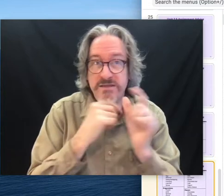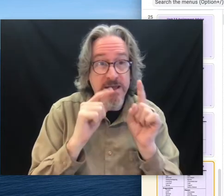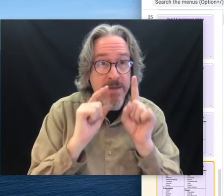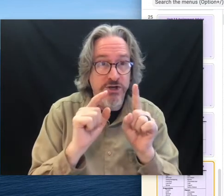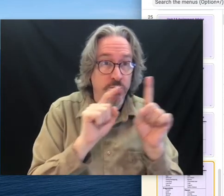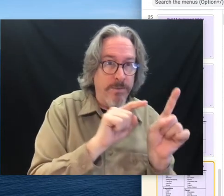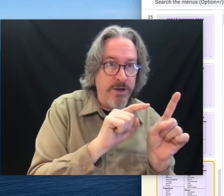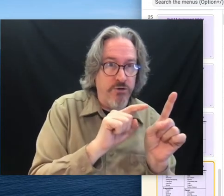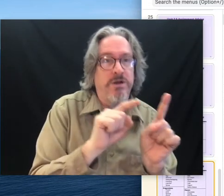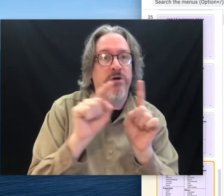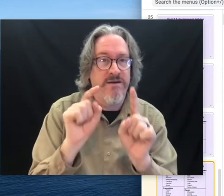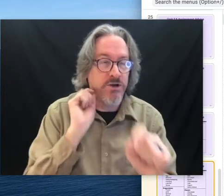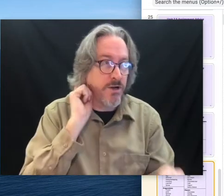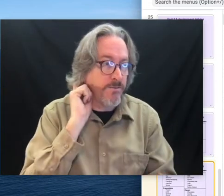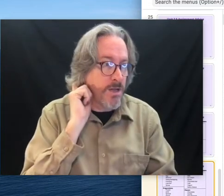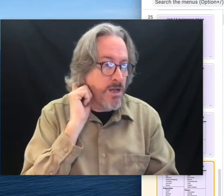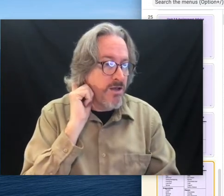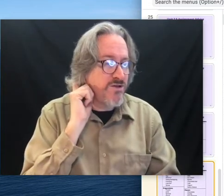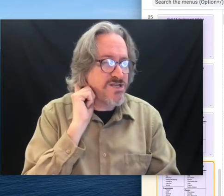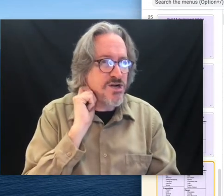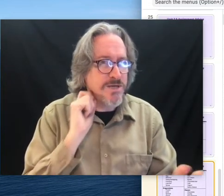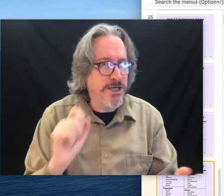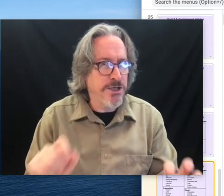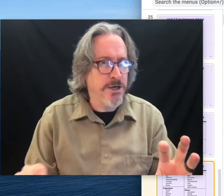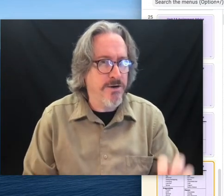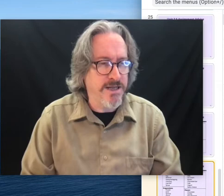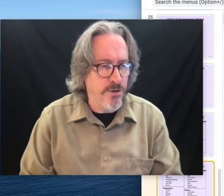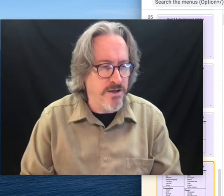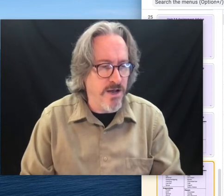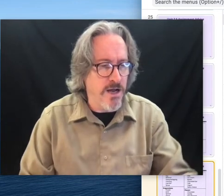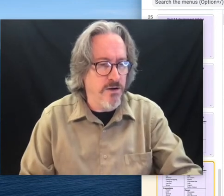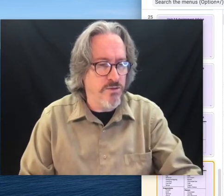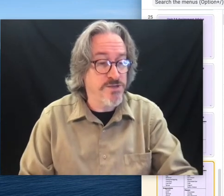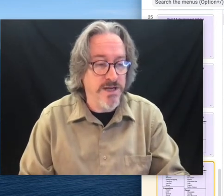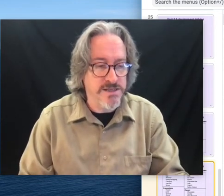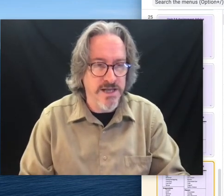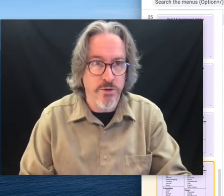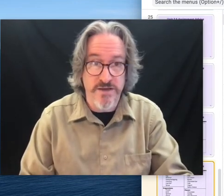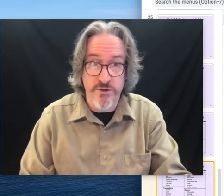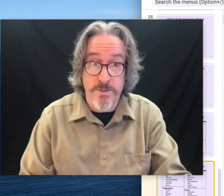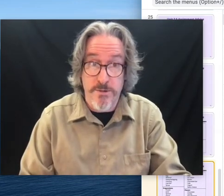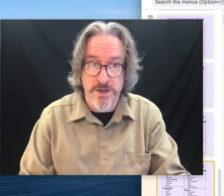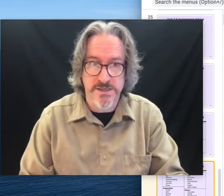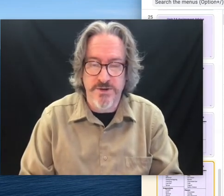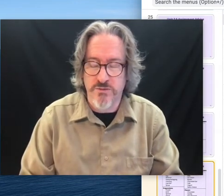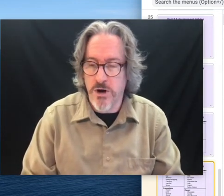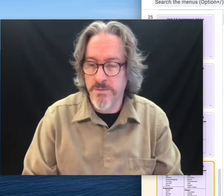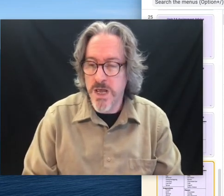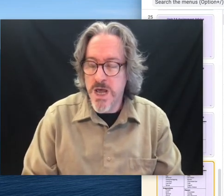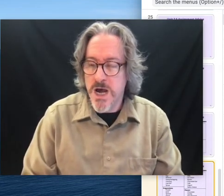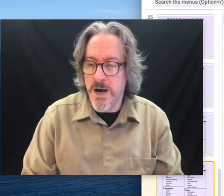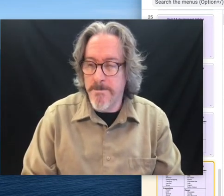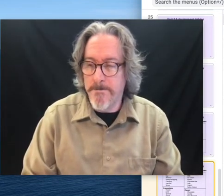When they mention whipping cream or heavy cream, there's a notation and a grade they will give, a response they will give you by marking something